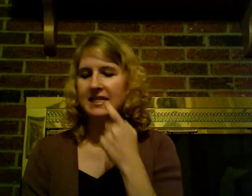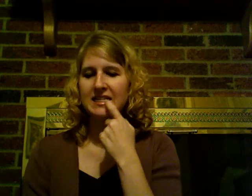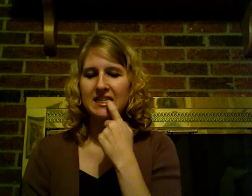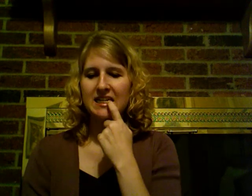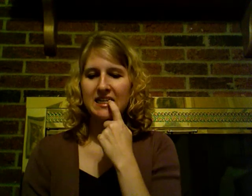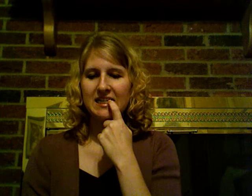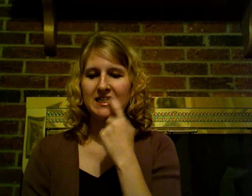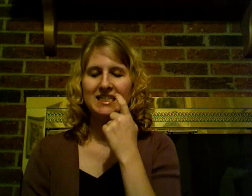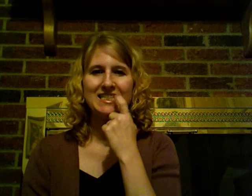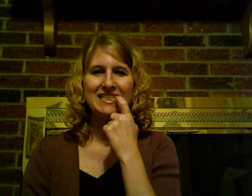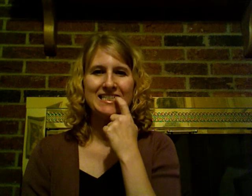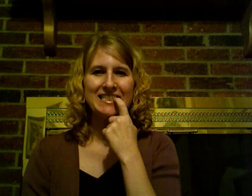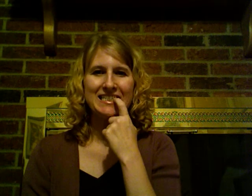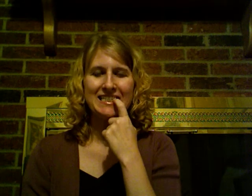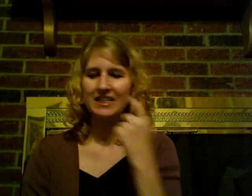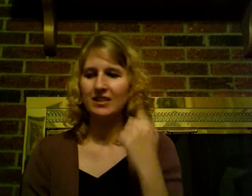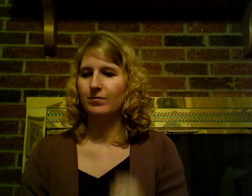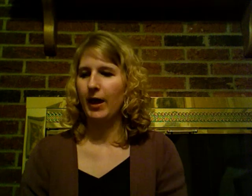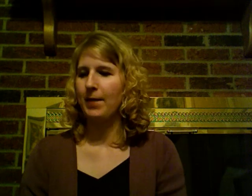dentist, just dentist, okay?